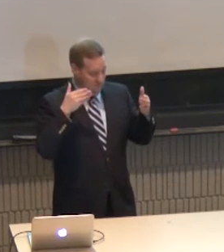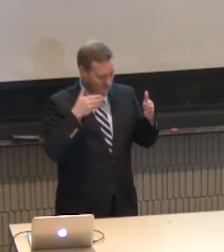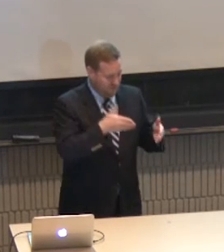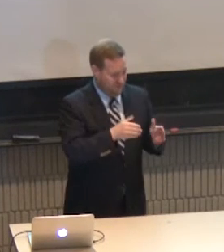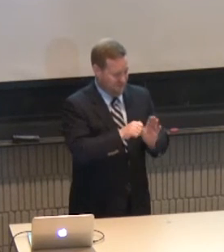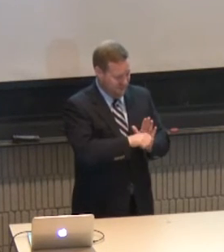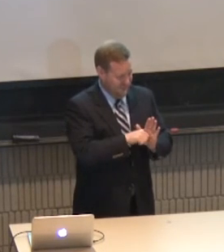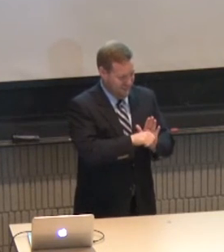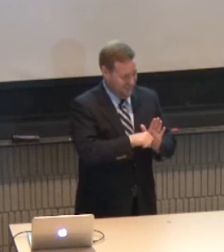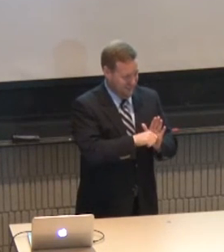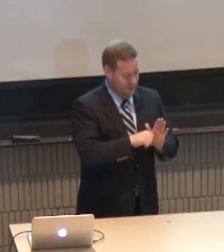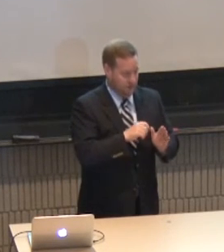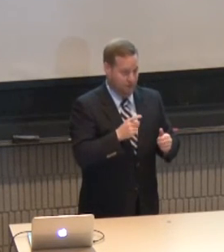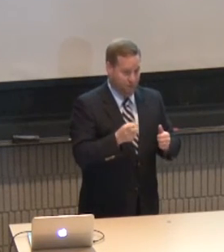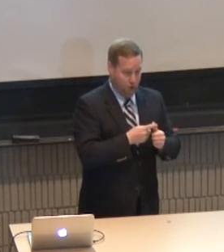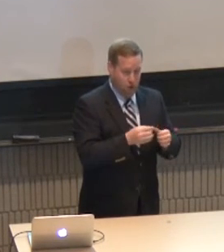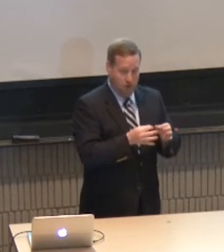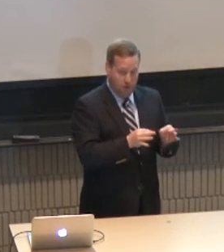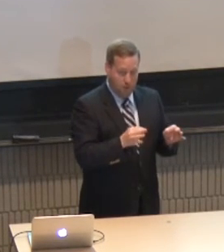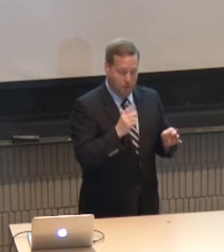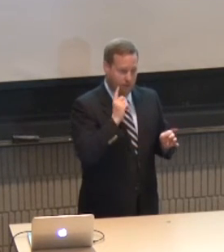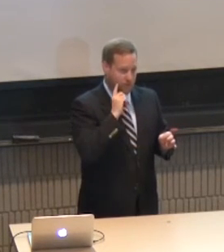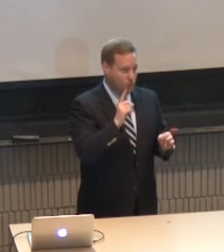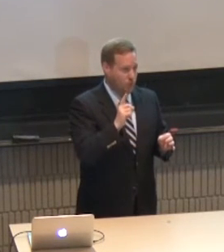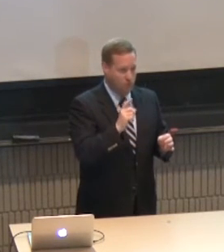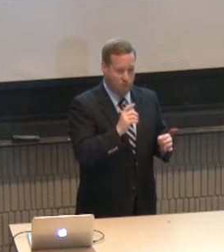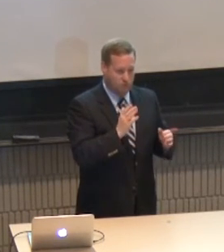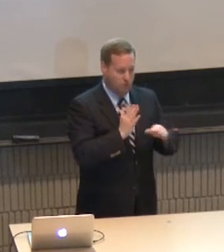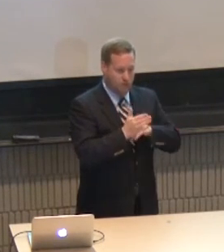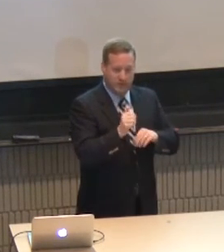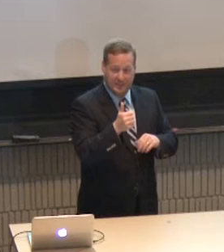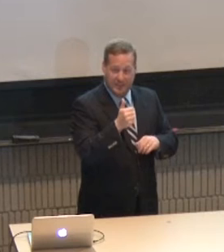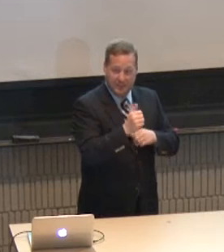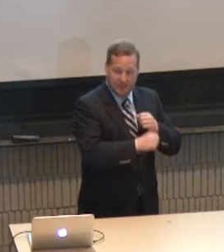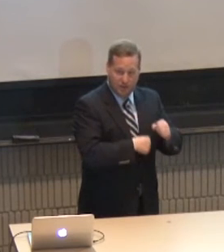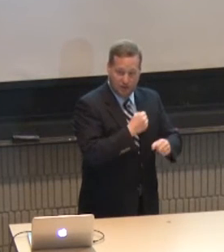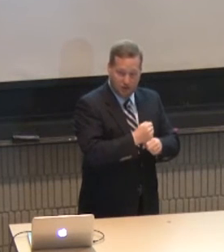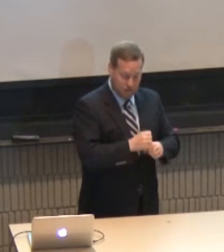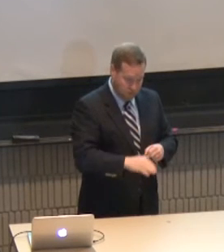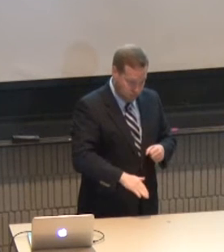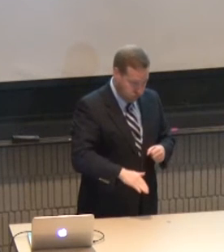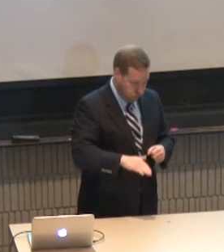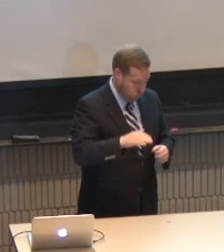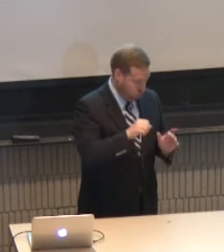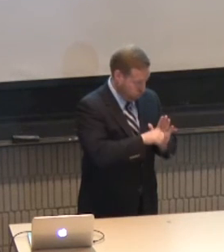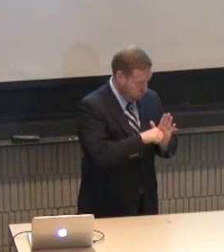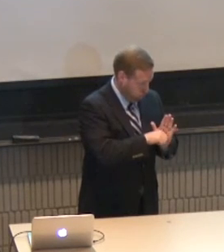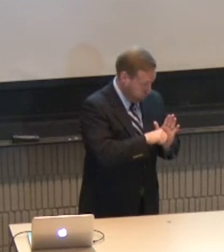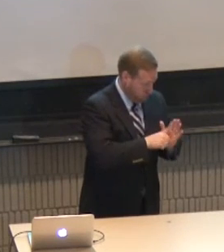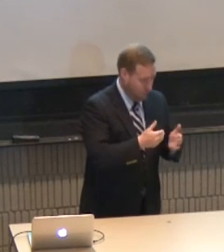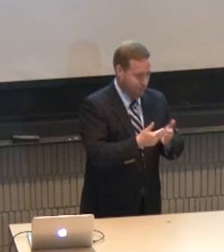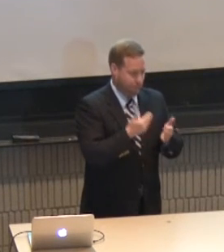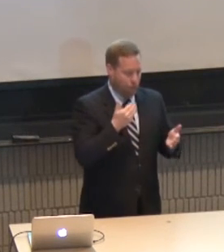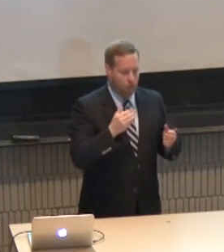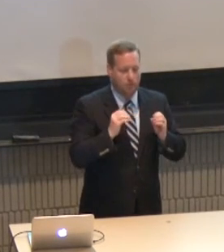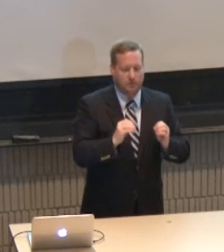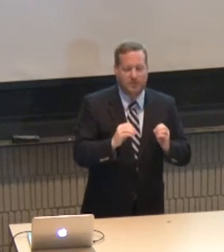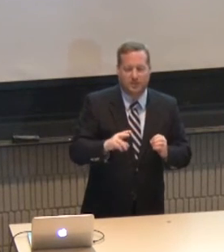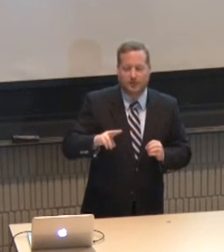found that when there was a real emphasis on a first language for about the first 10 years of a